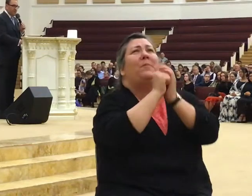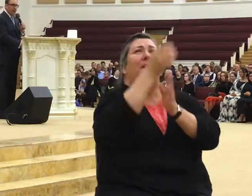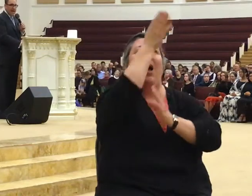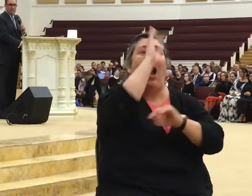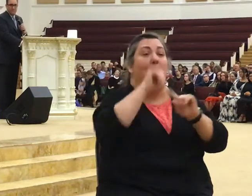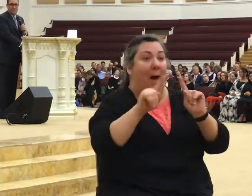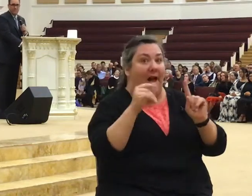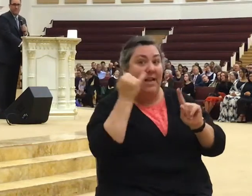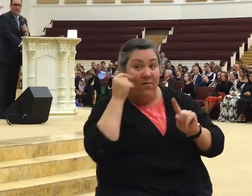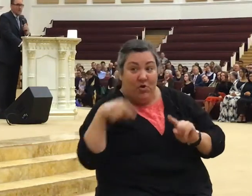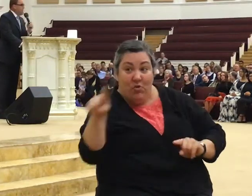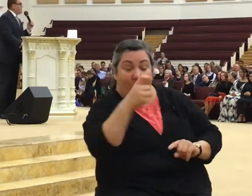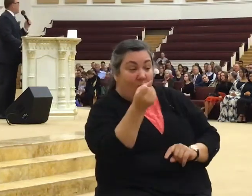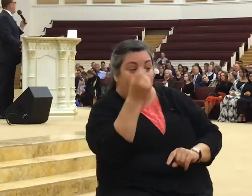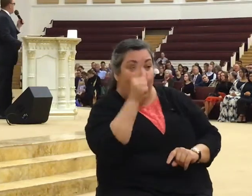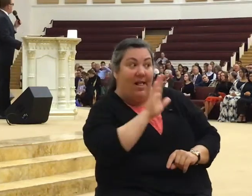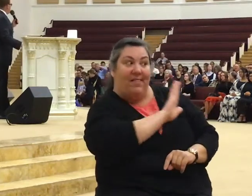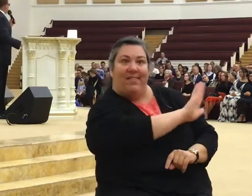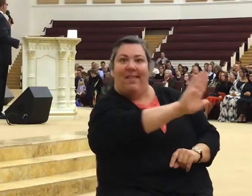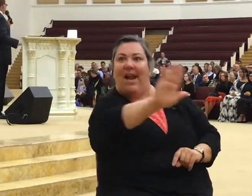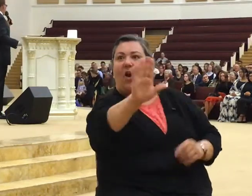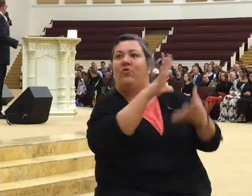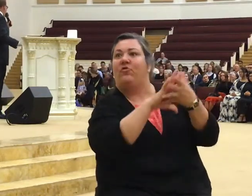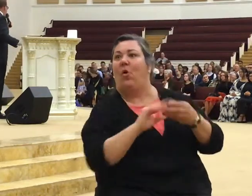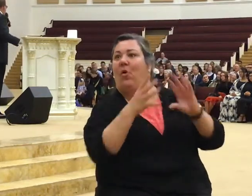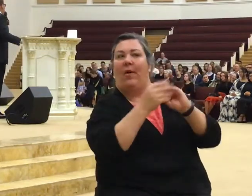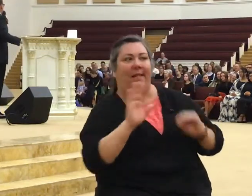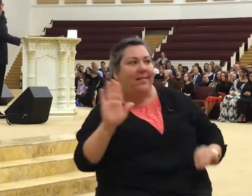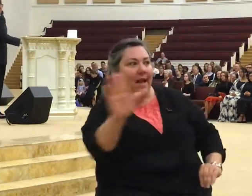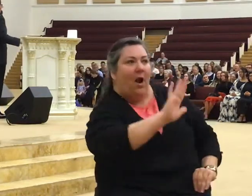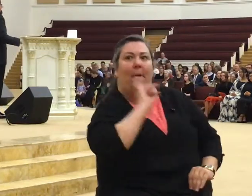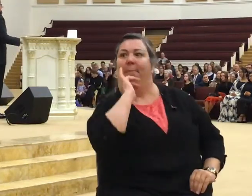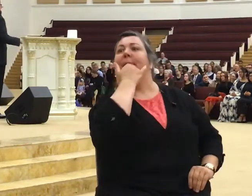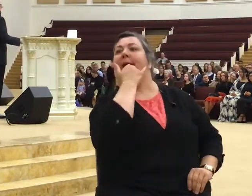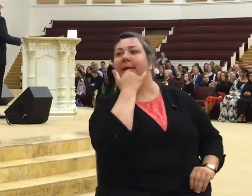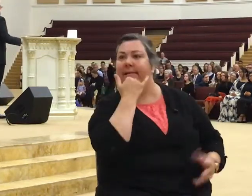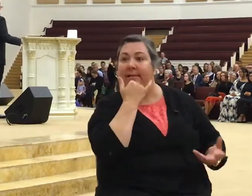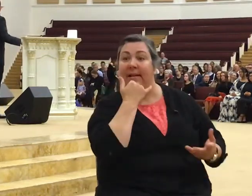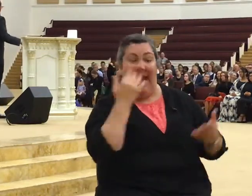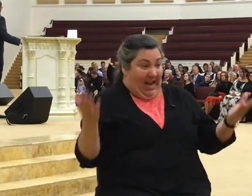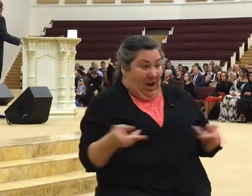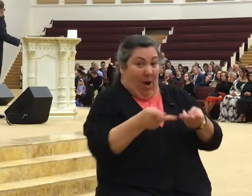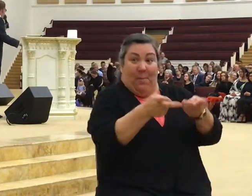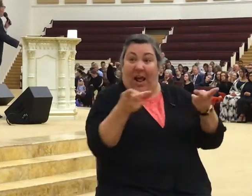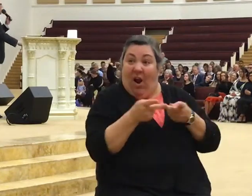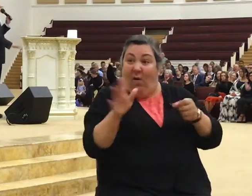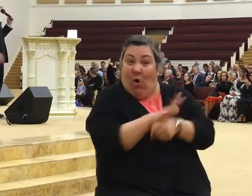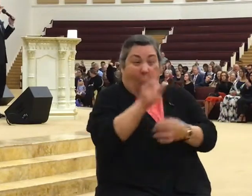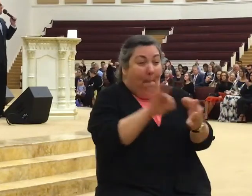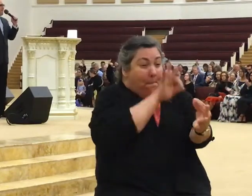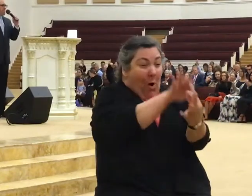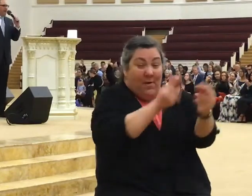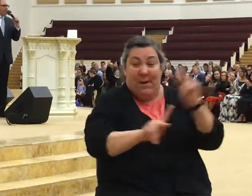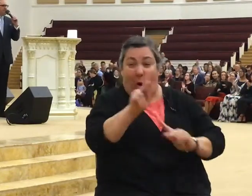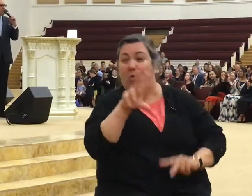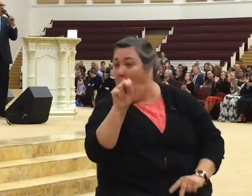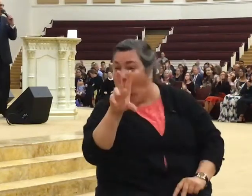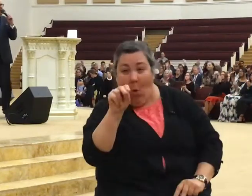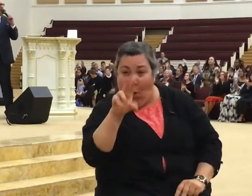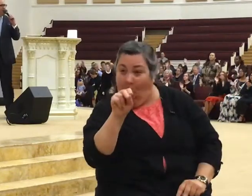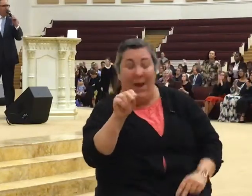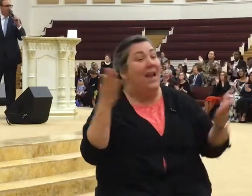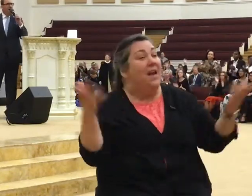failures of their life, if you only knew the mistakes they made, you didn't come to a place full of perfect people. You came to a place